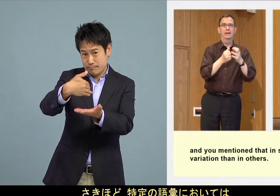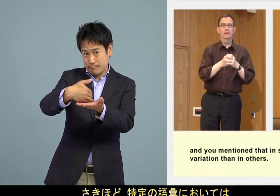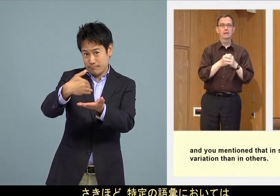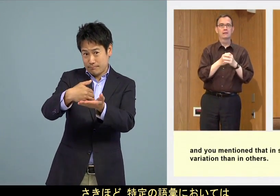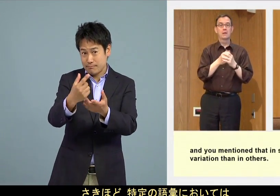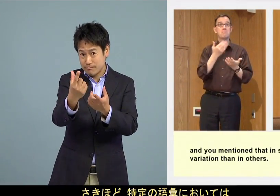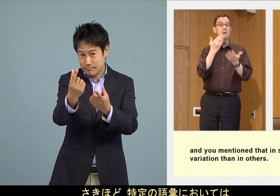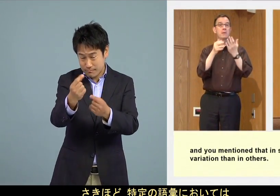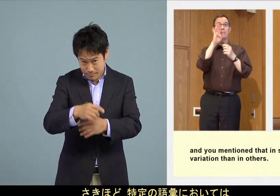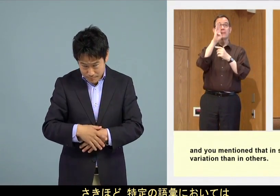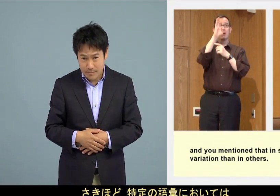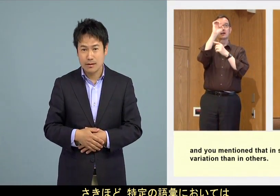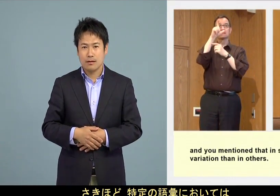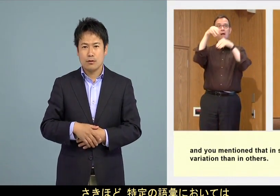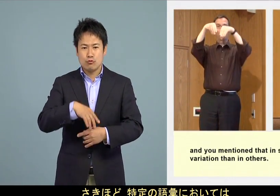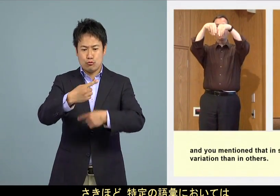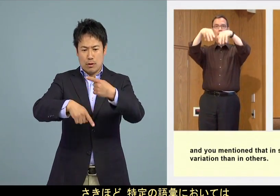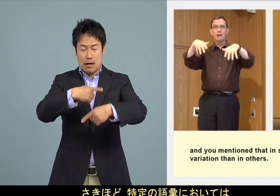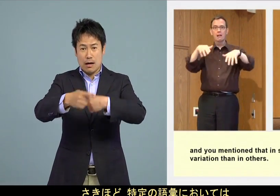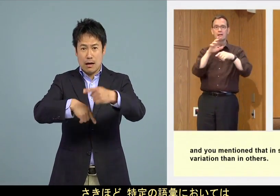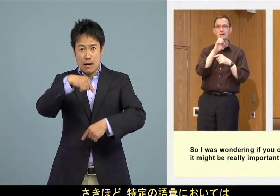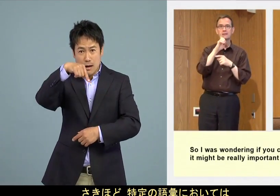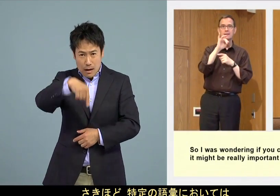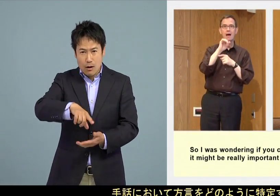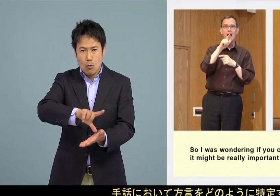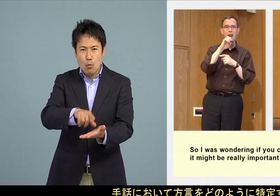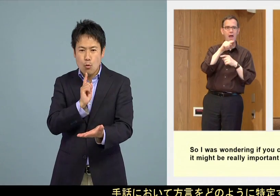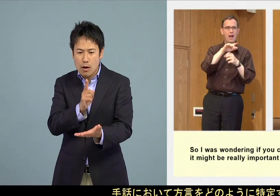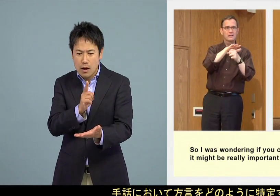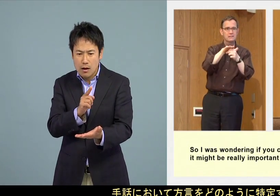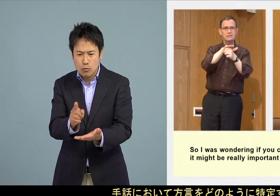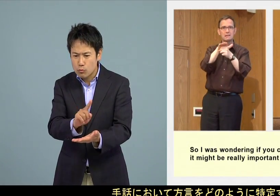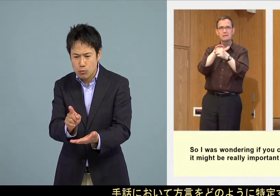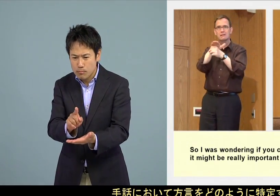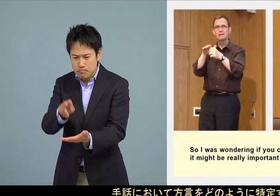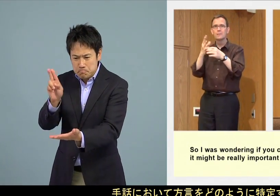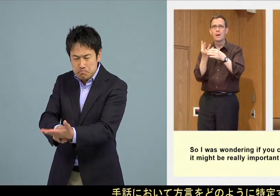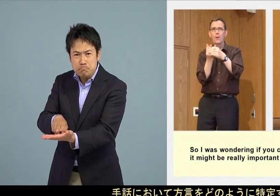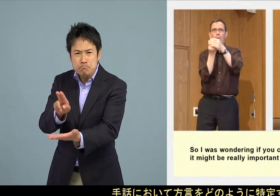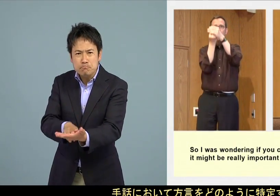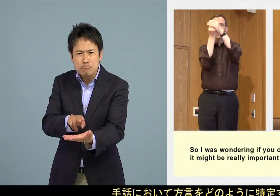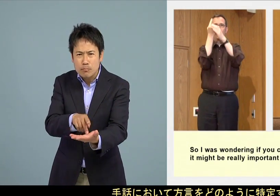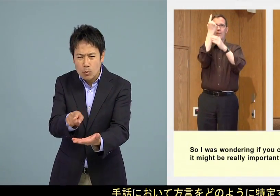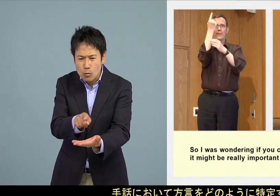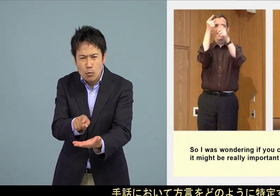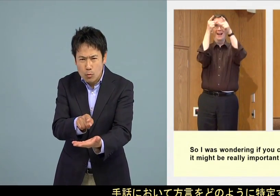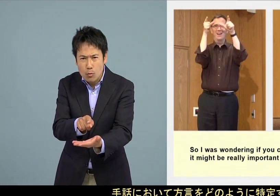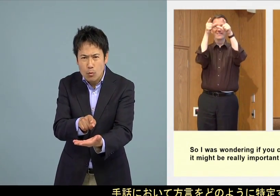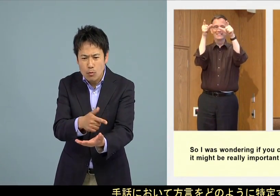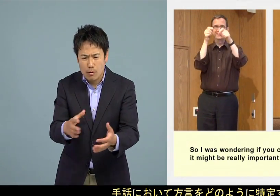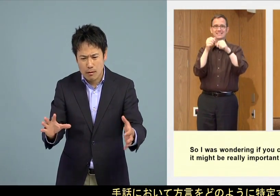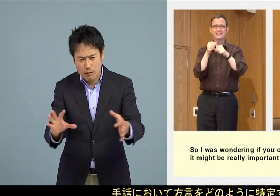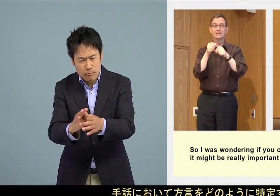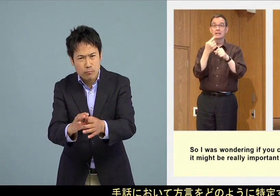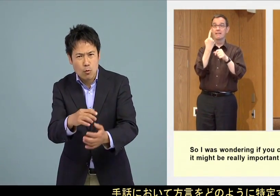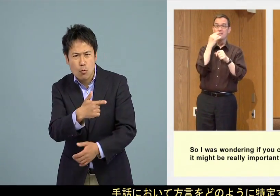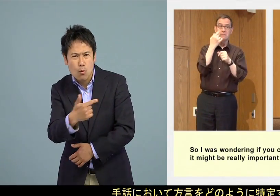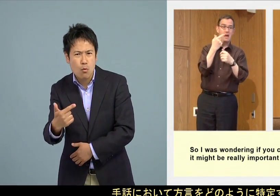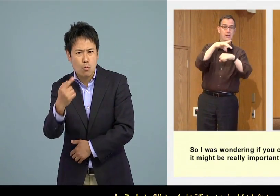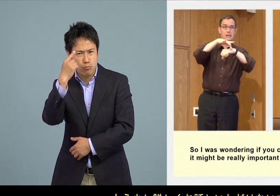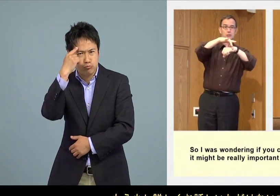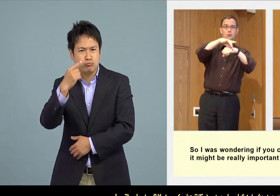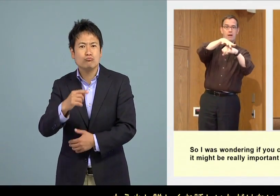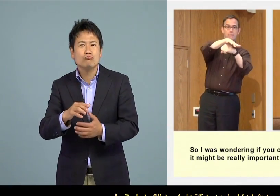some lexical domains, there's more variation than in others. I was wondering whether you could tell a little bit more about that, because it might be really important